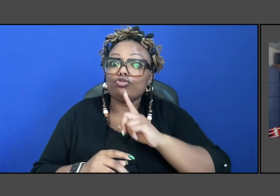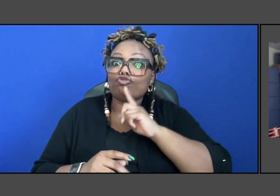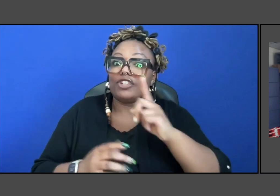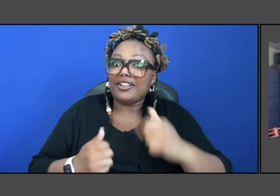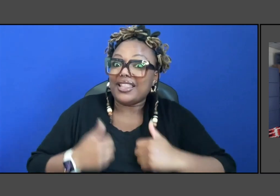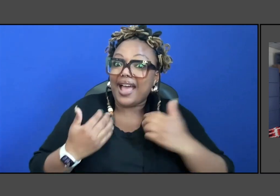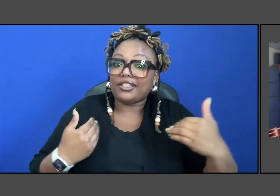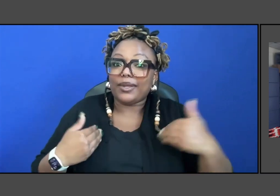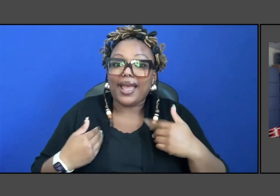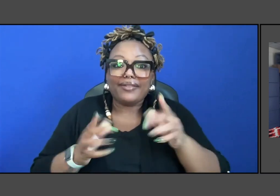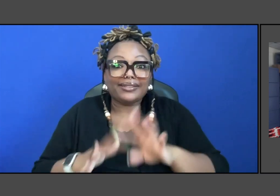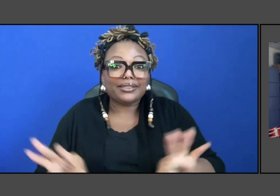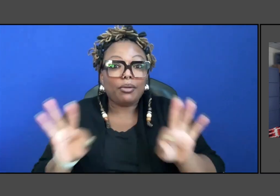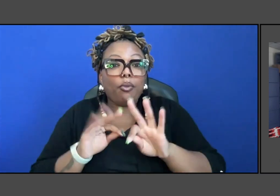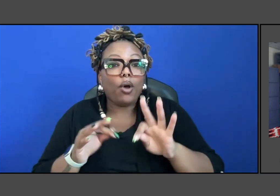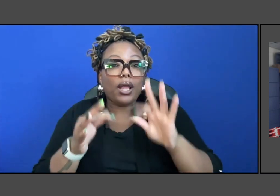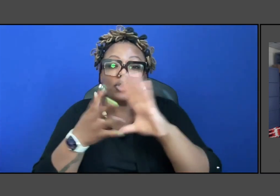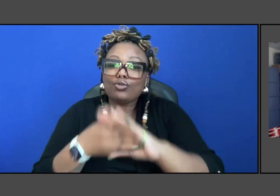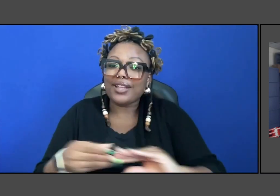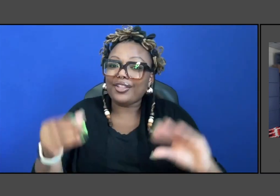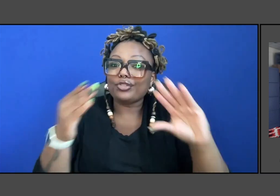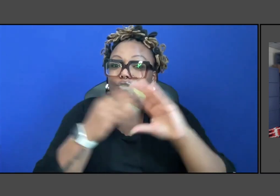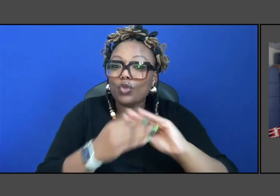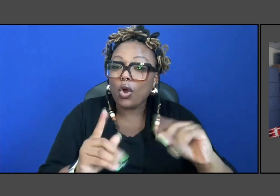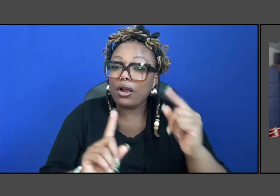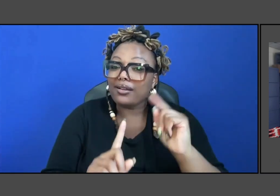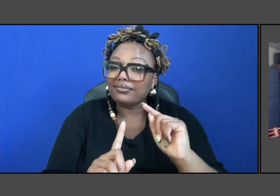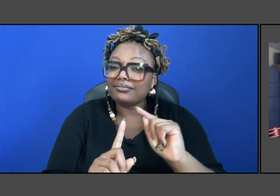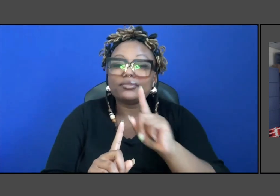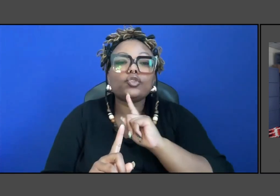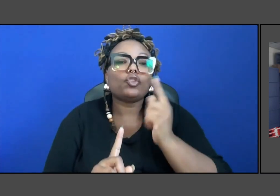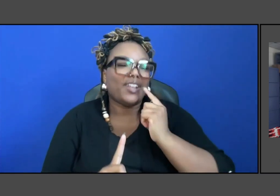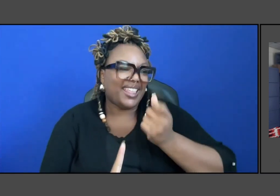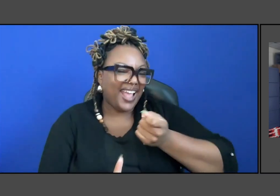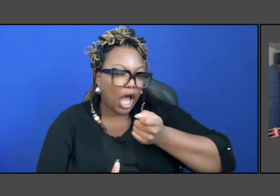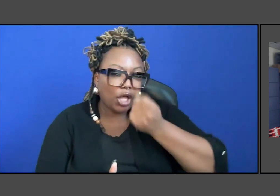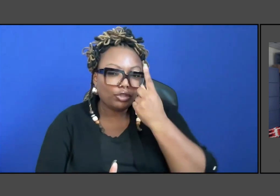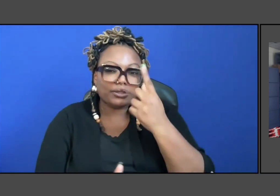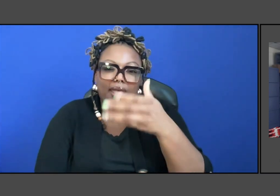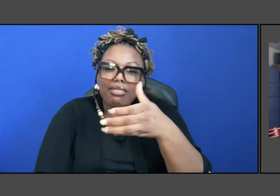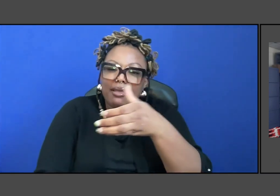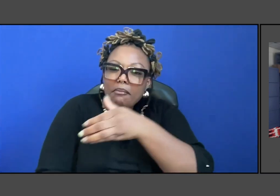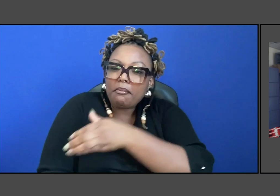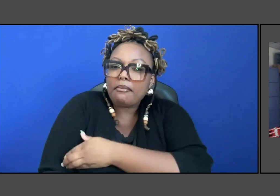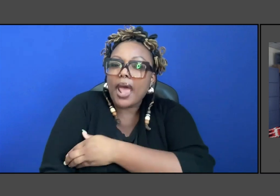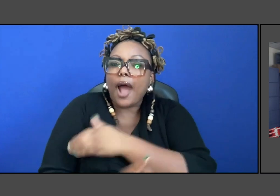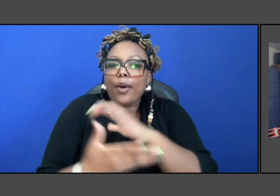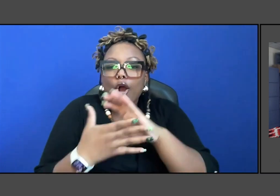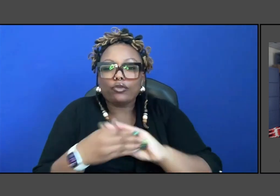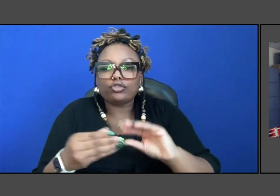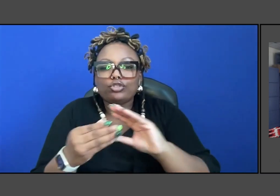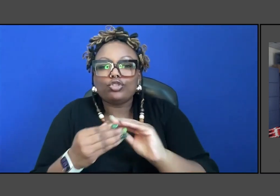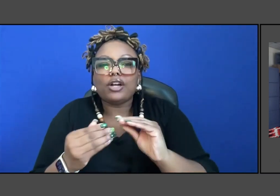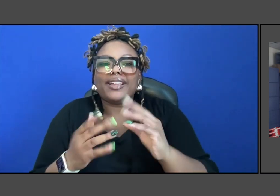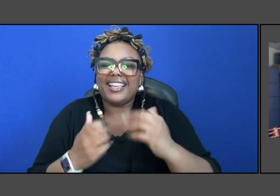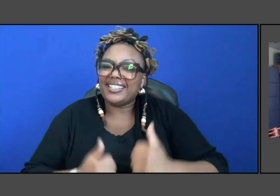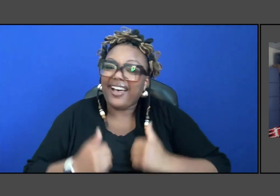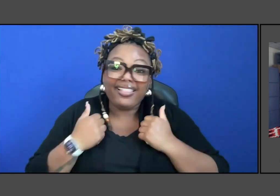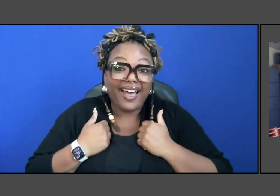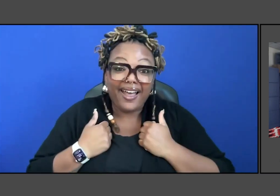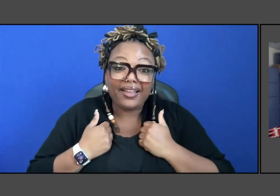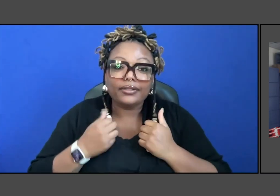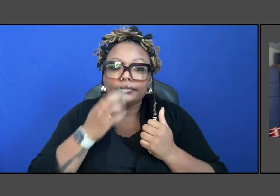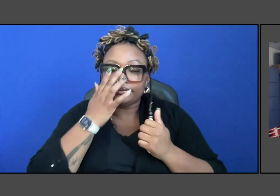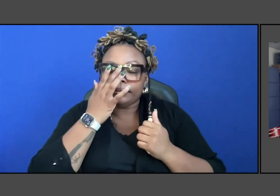stories, that is to understand the power of story. It's alive. And that's one thing, one of the